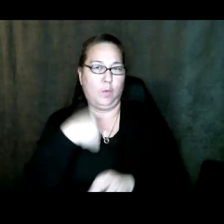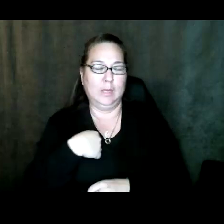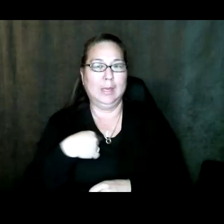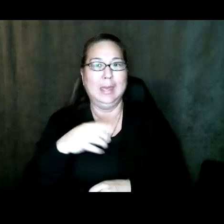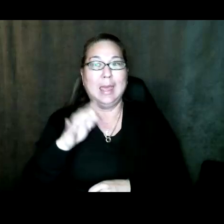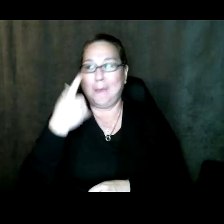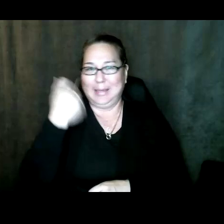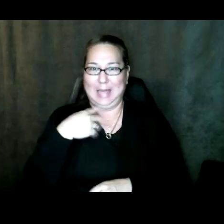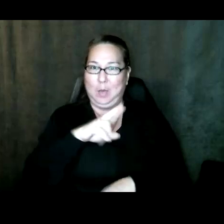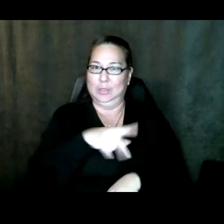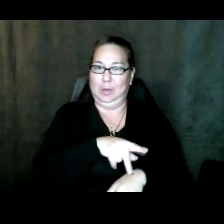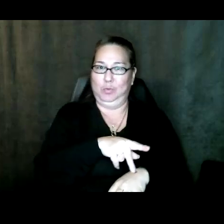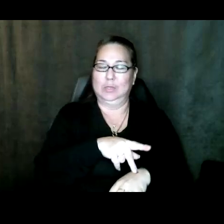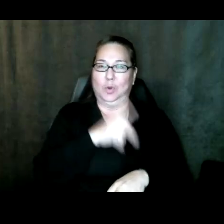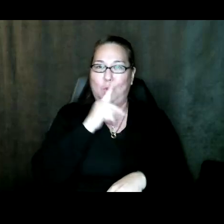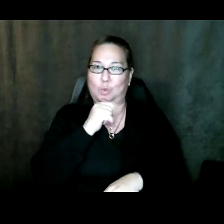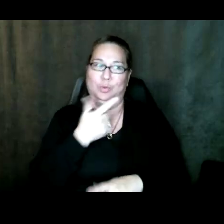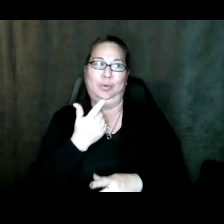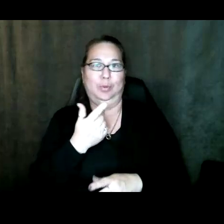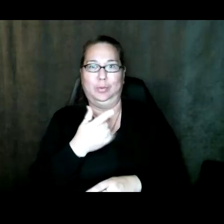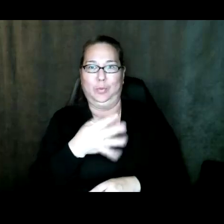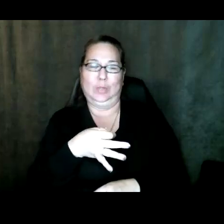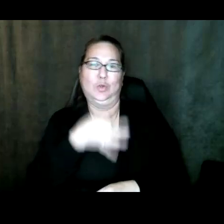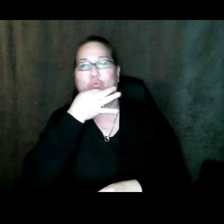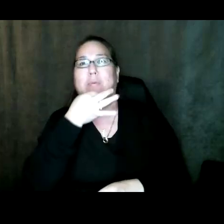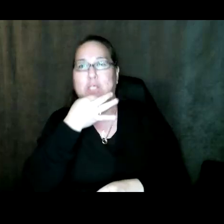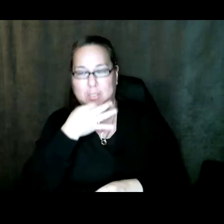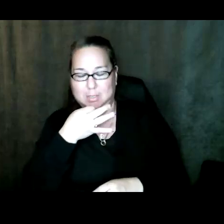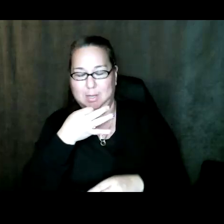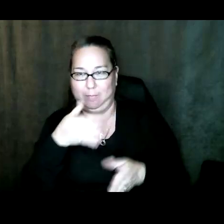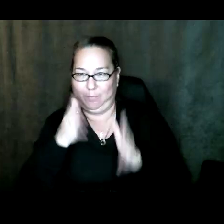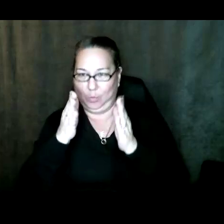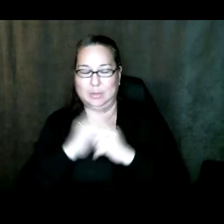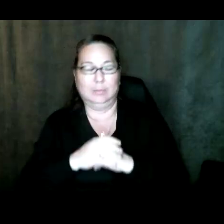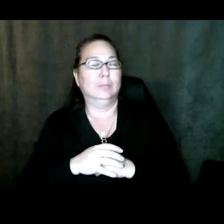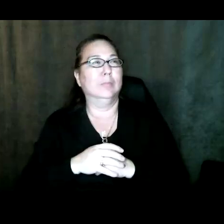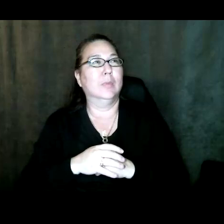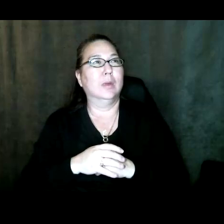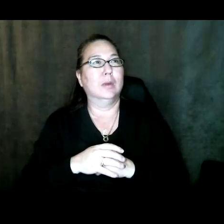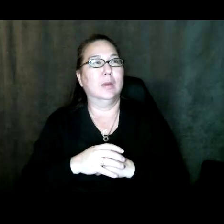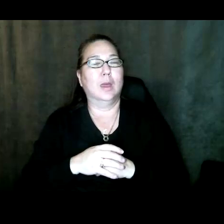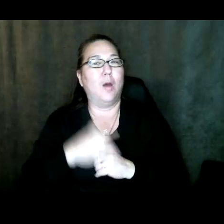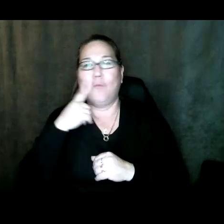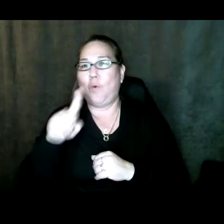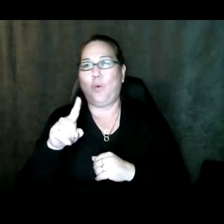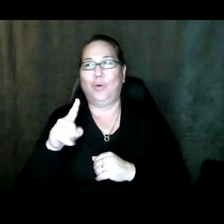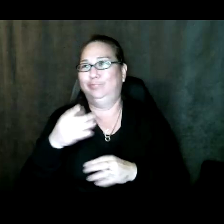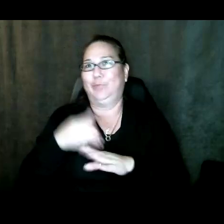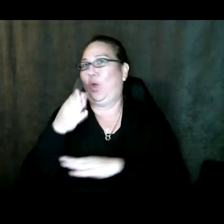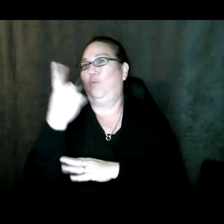Like what a cohort was actually doing in terms of proficiency year over year, with an understanding